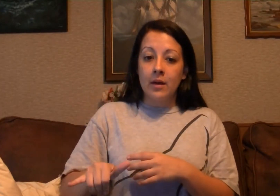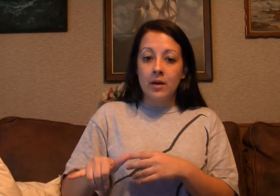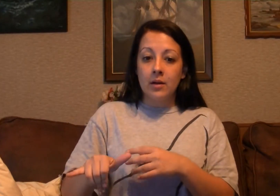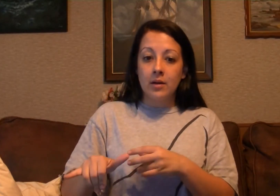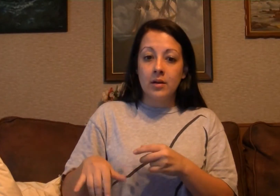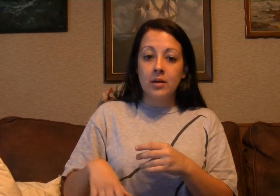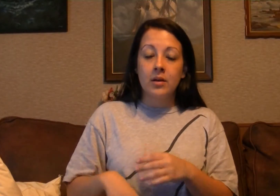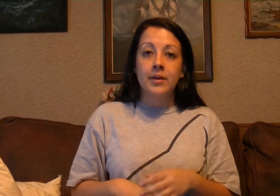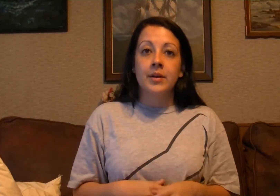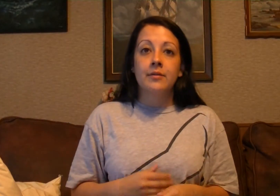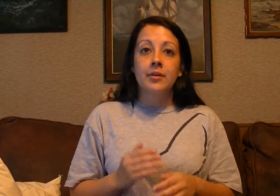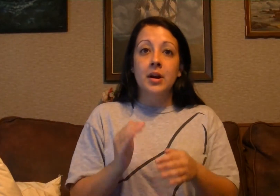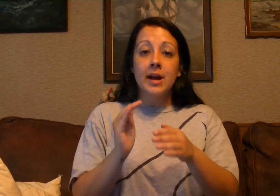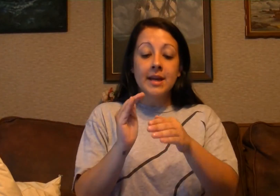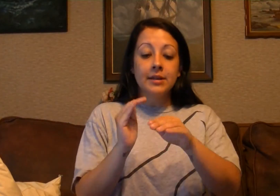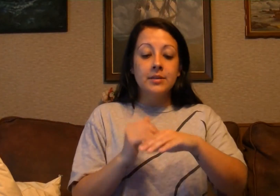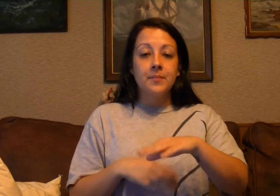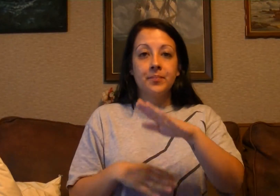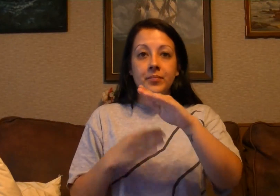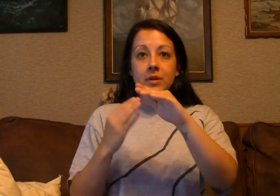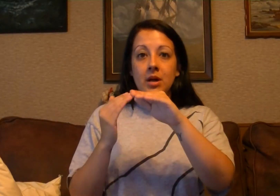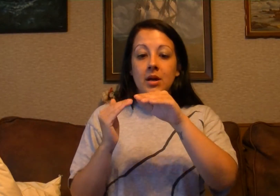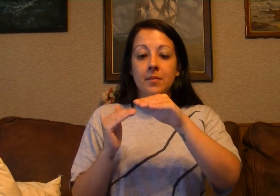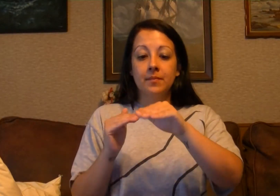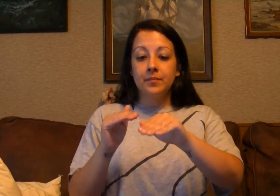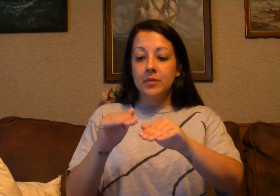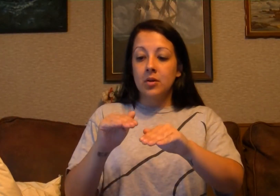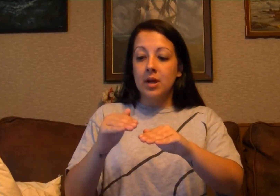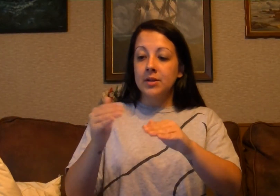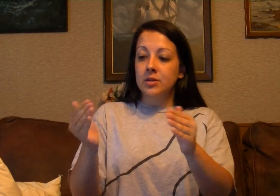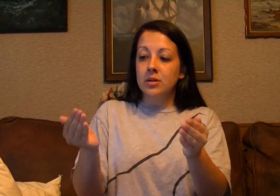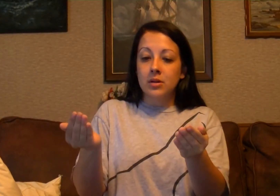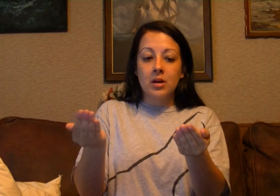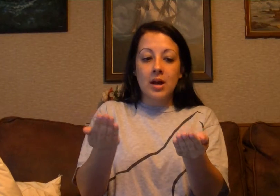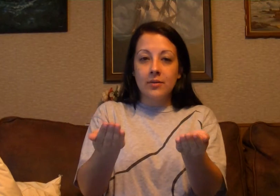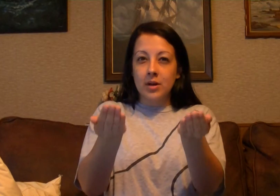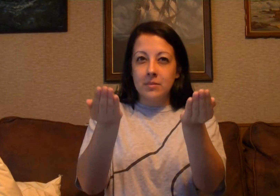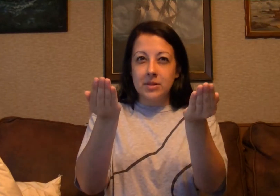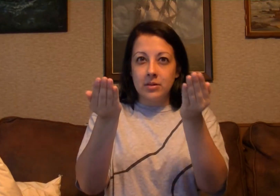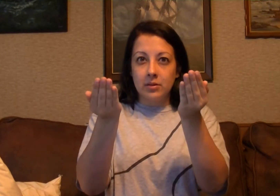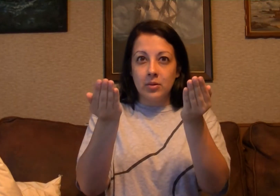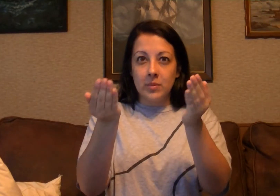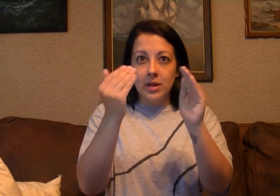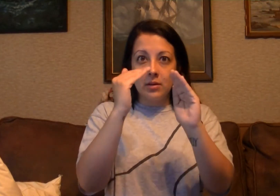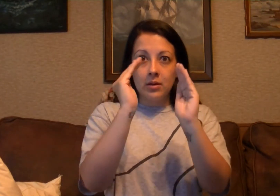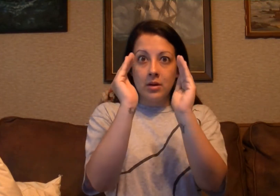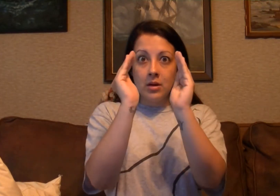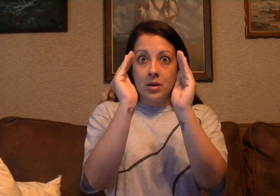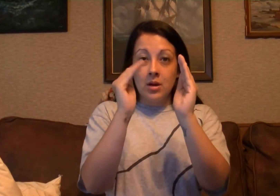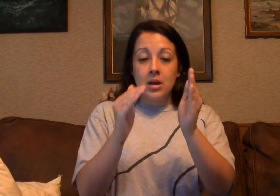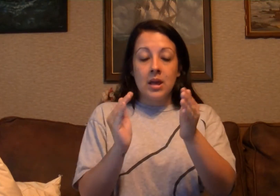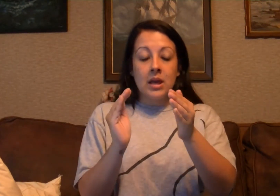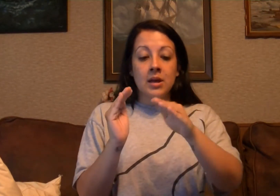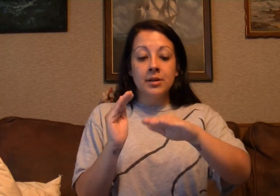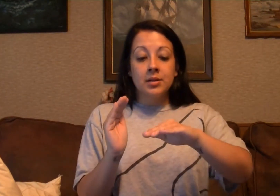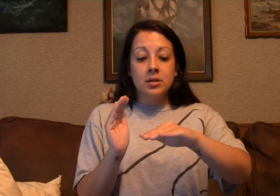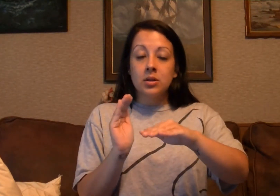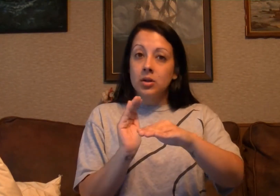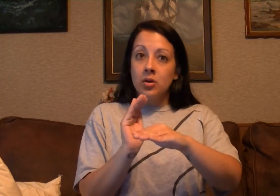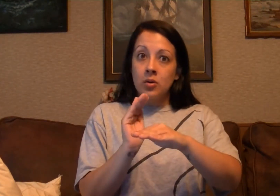the, for night, your hands are kind of cupped a little bit, and your